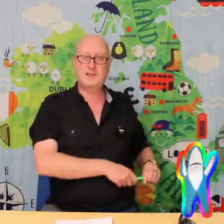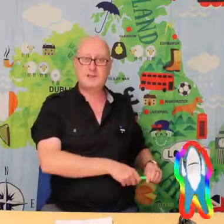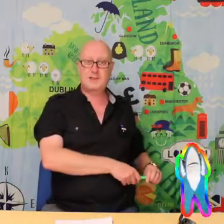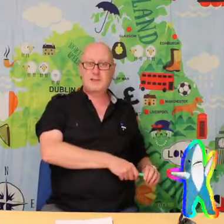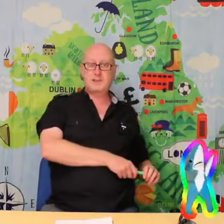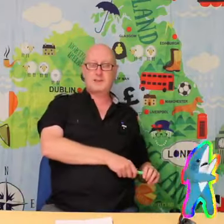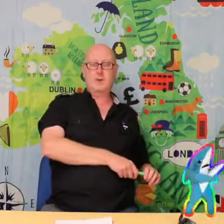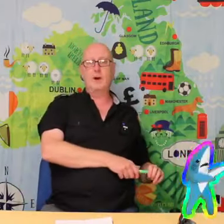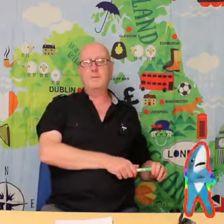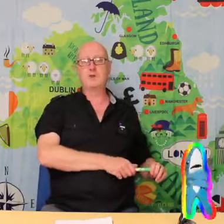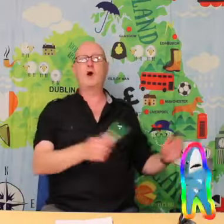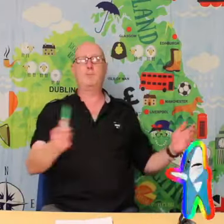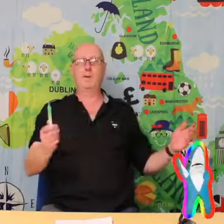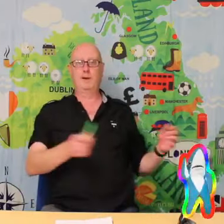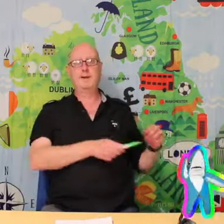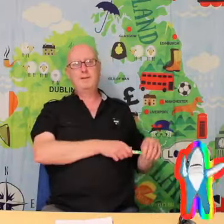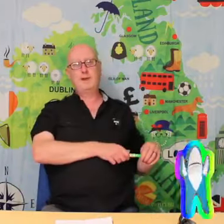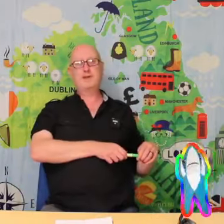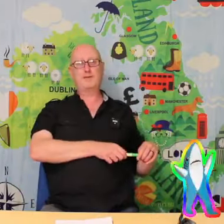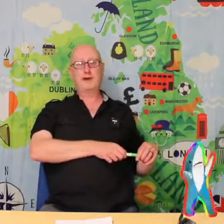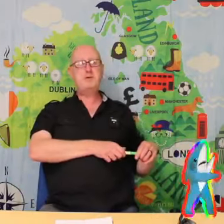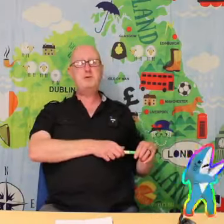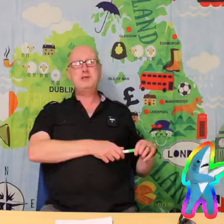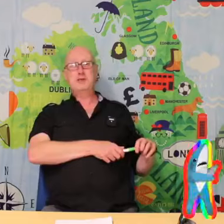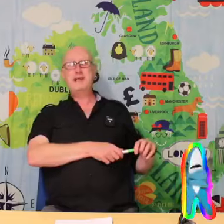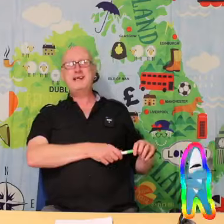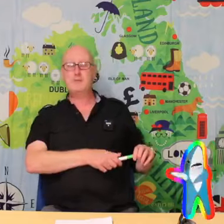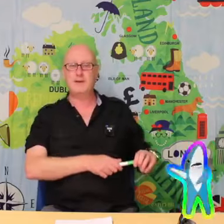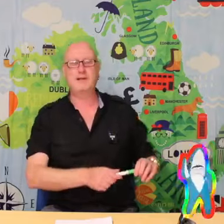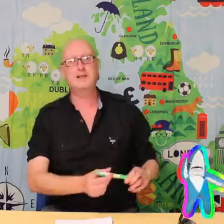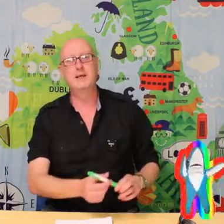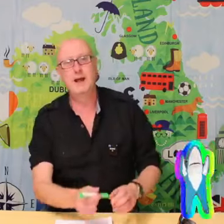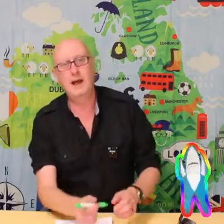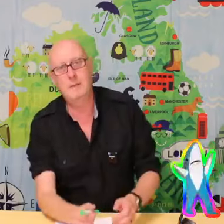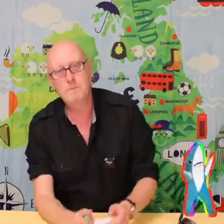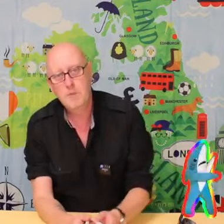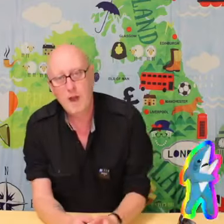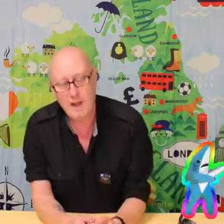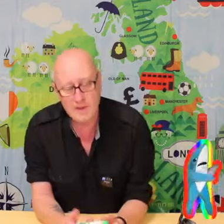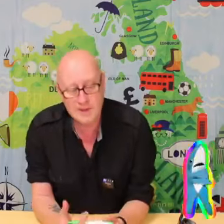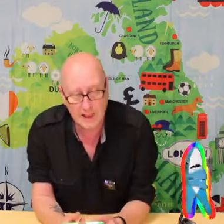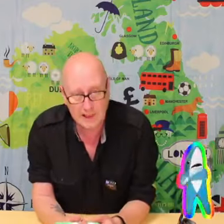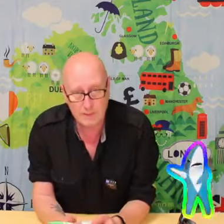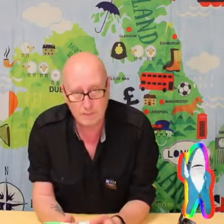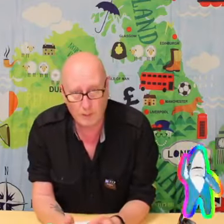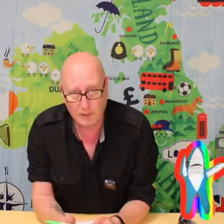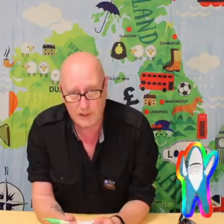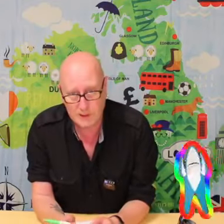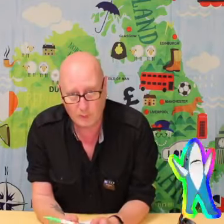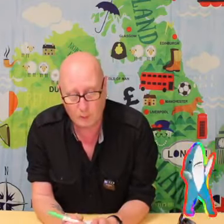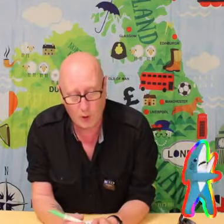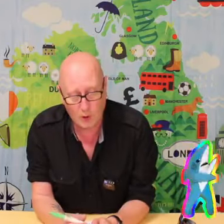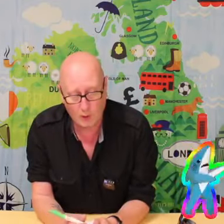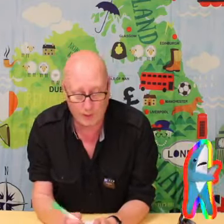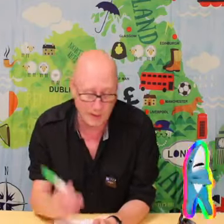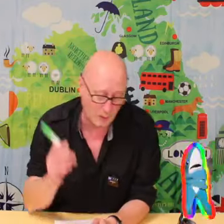call it. You what? The snot bubble, because of the lurid green within it. And the second bubble is a work going on. Now,